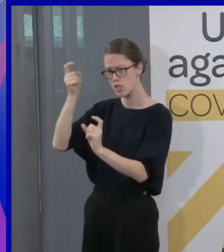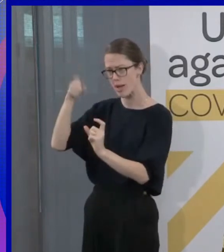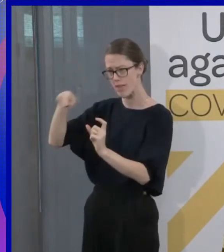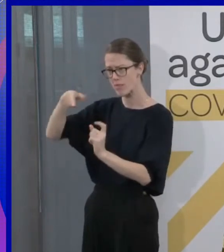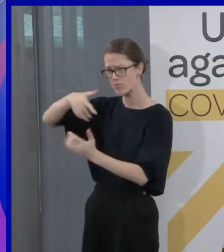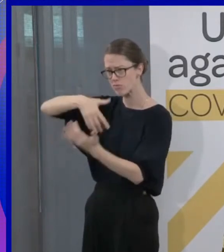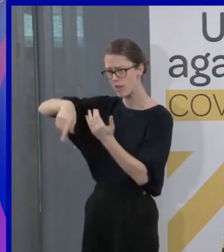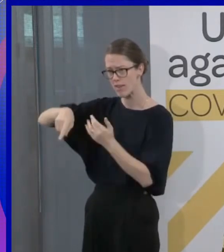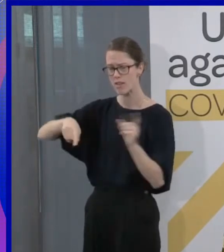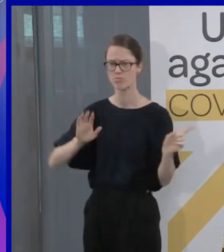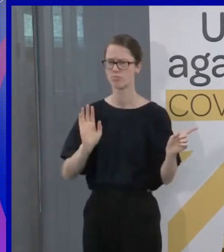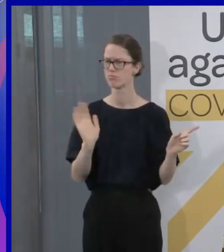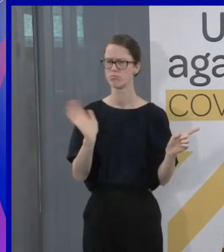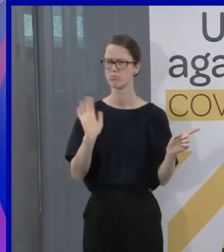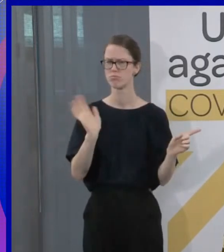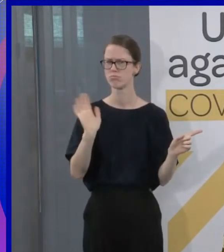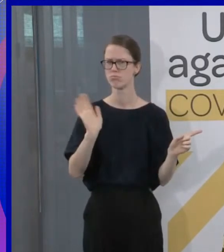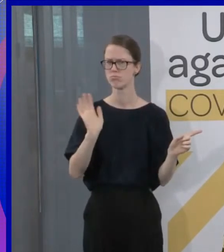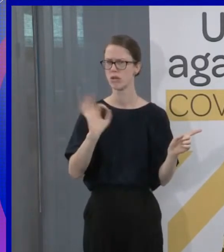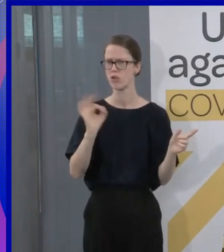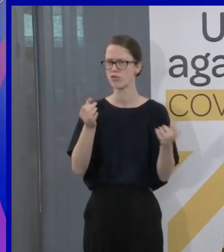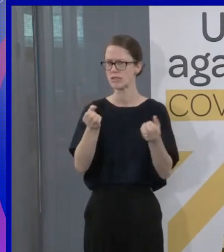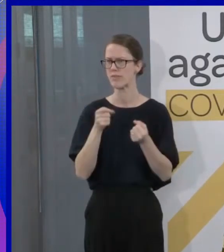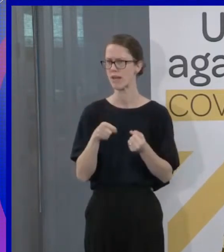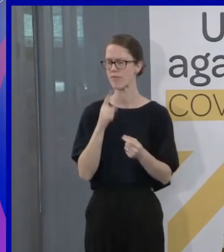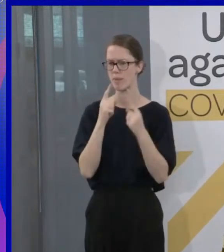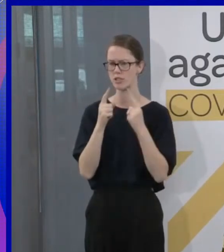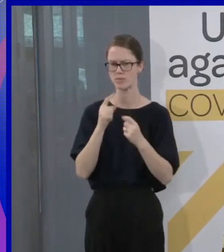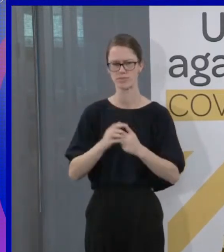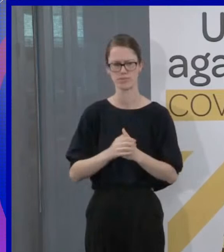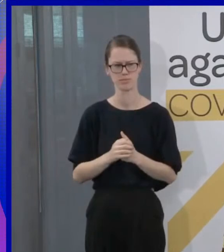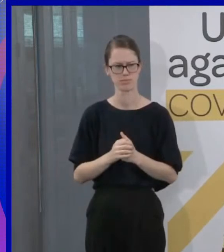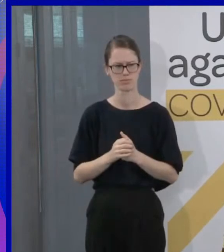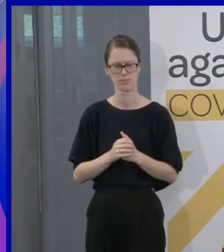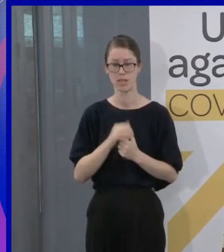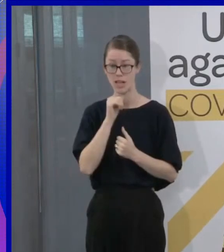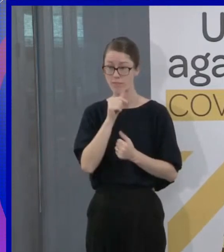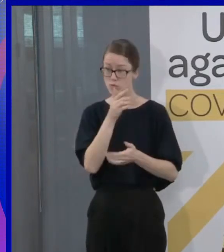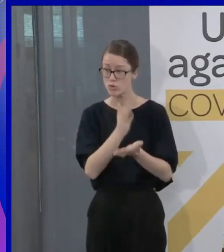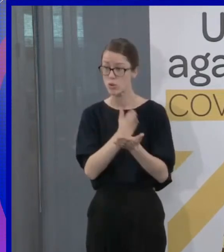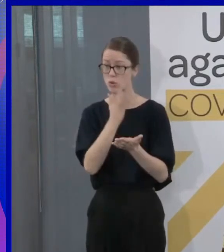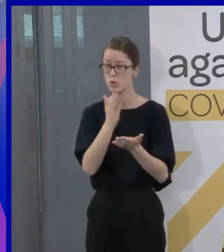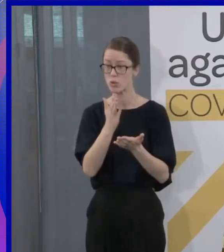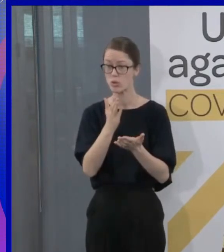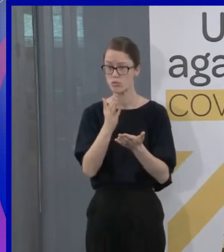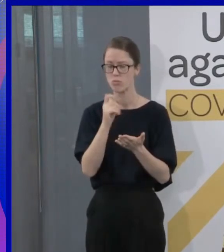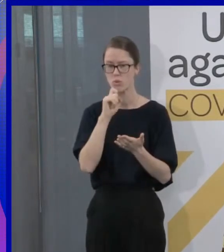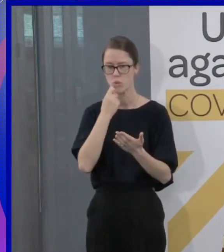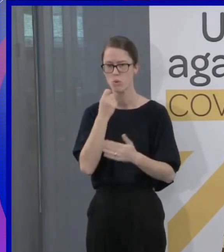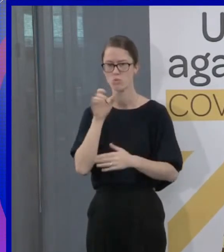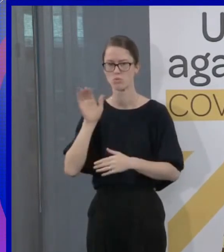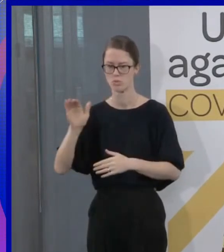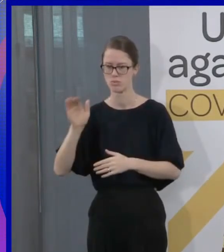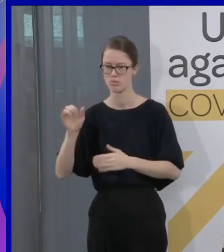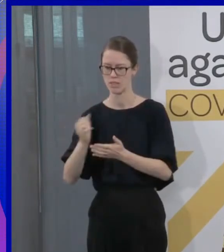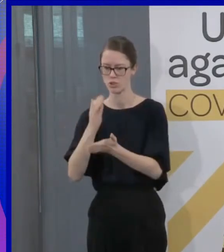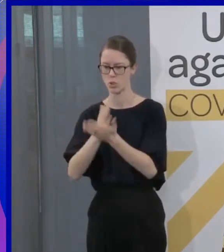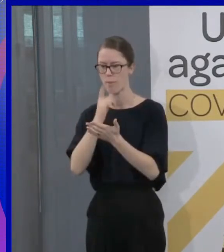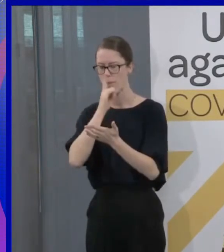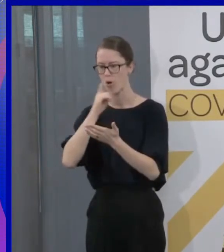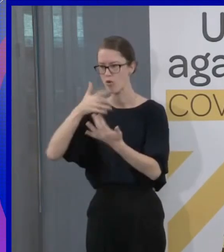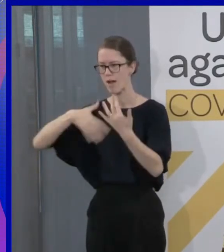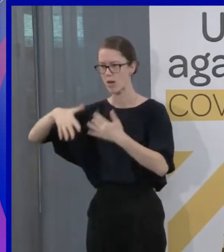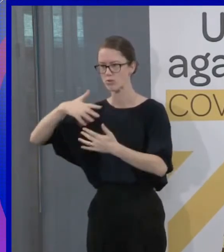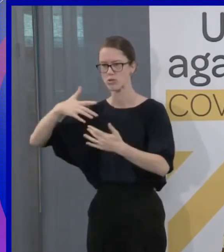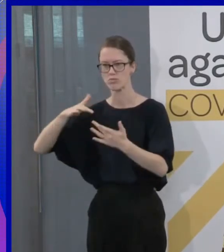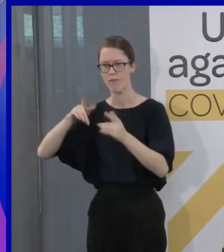or anything like that? No, that's not any information I've got at all. But if that is the case, of course, we will notify and make sure that the appropriate